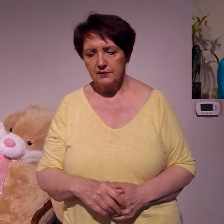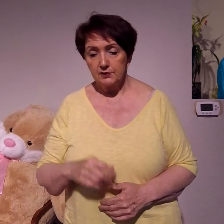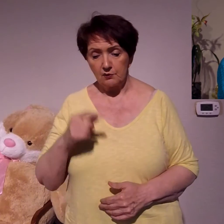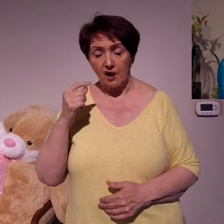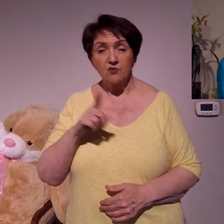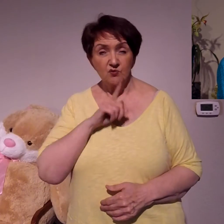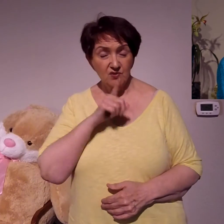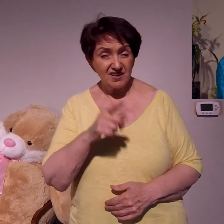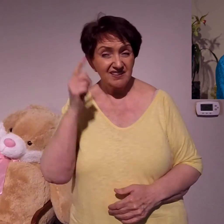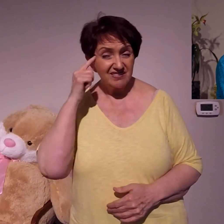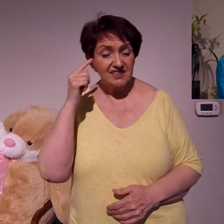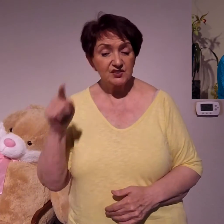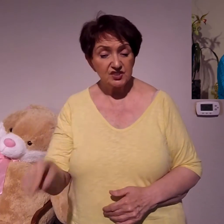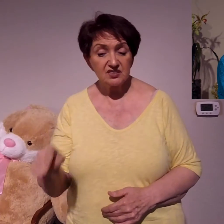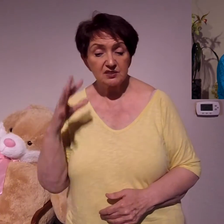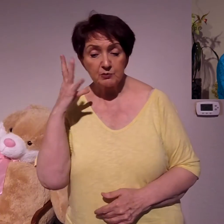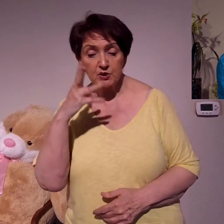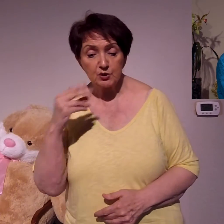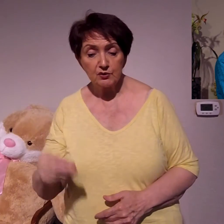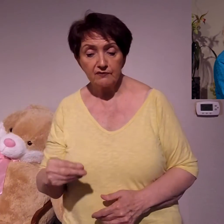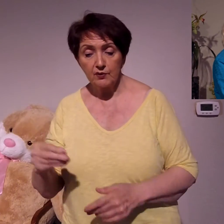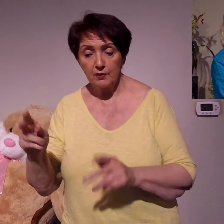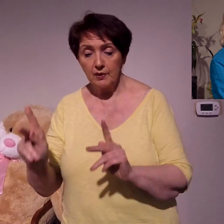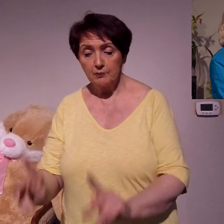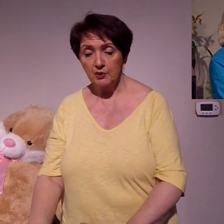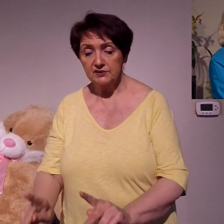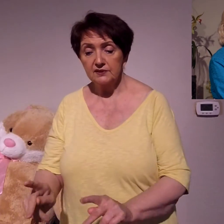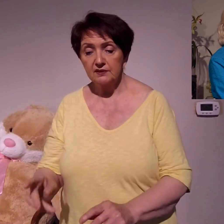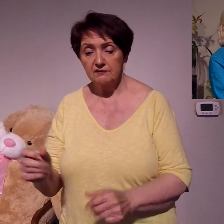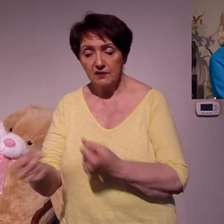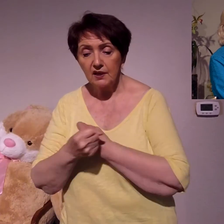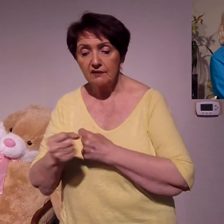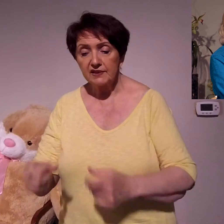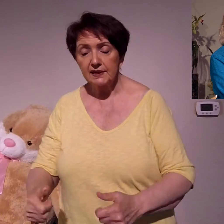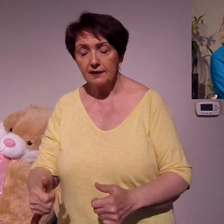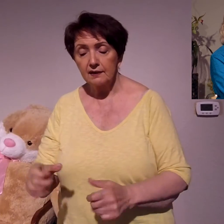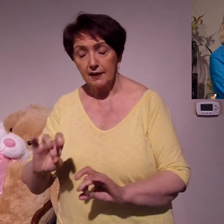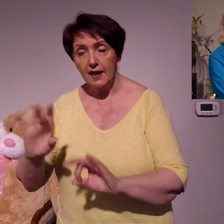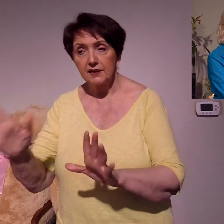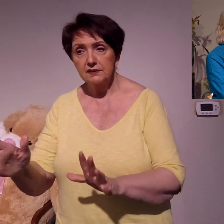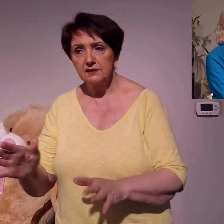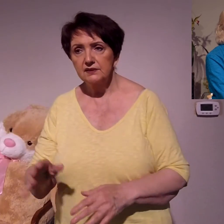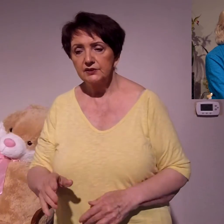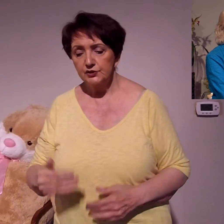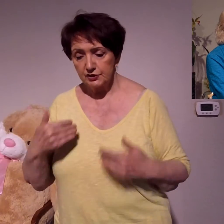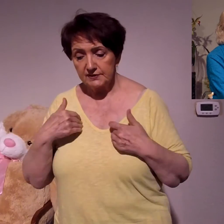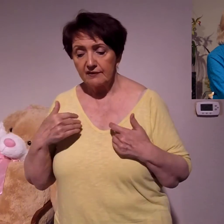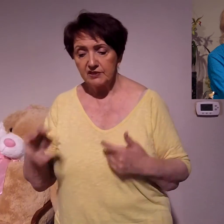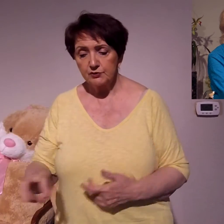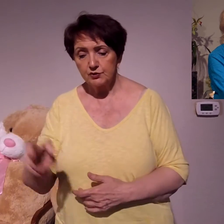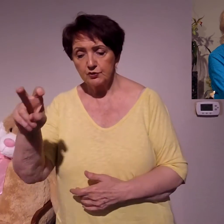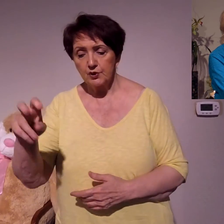circle, whoosh, boy, would things be really, really great, even better. So